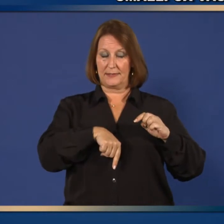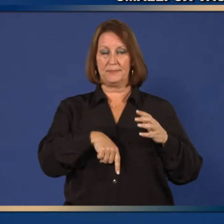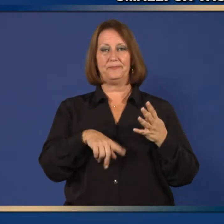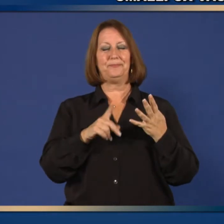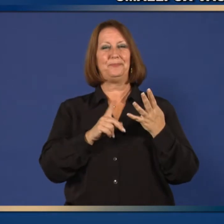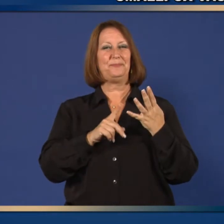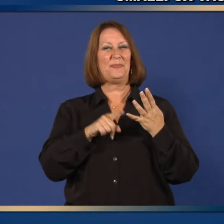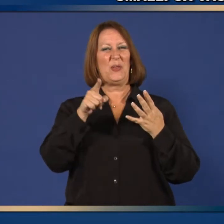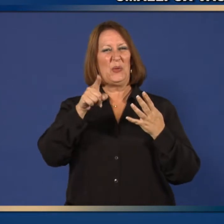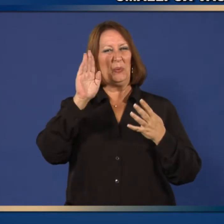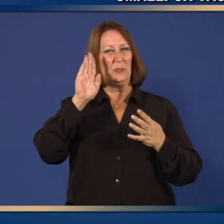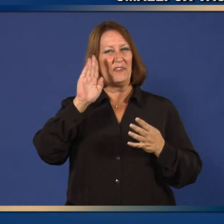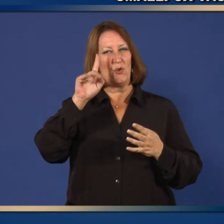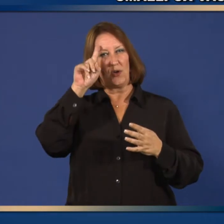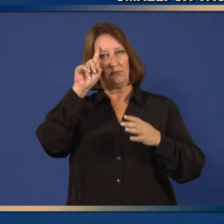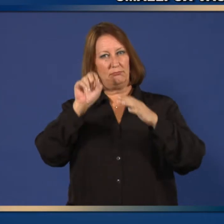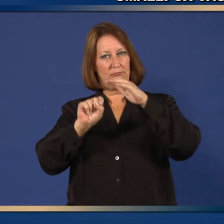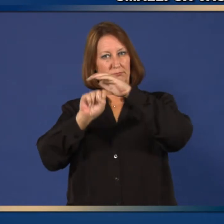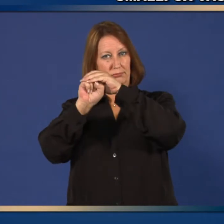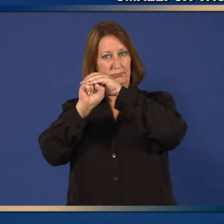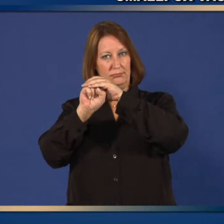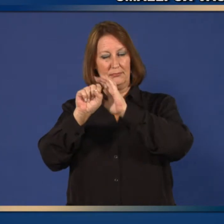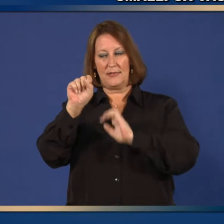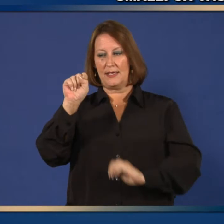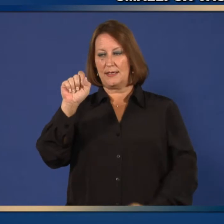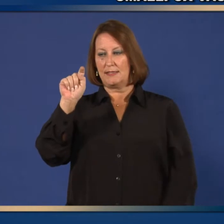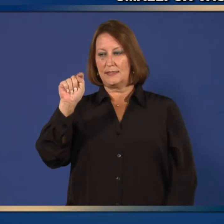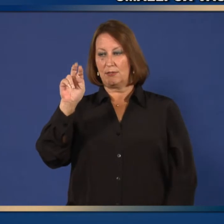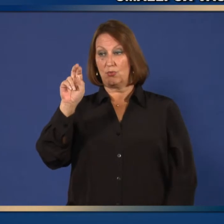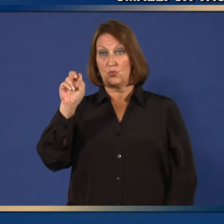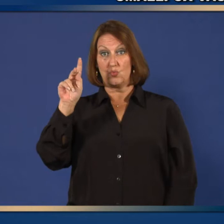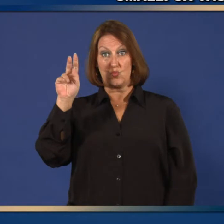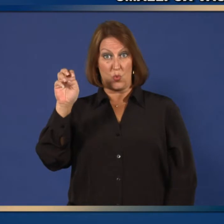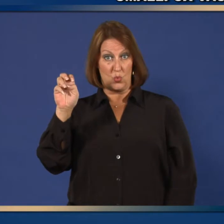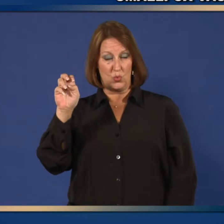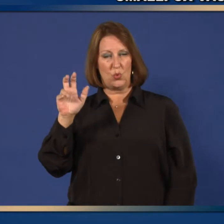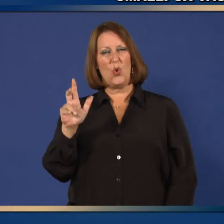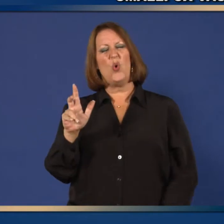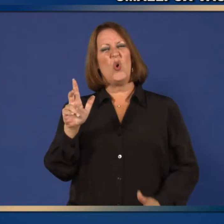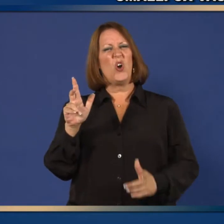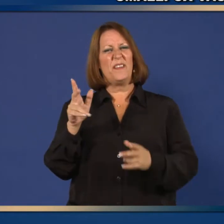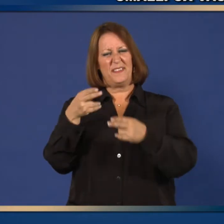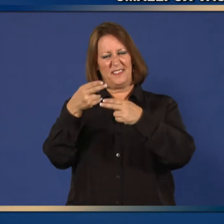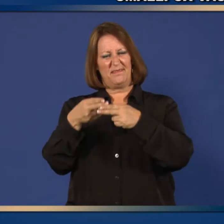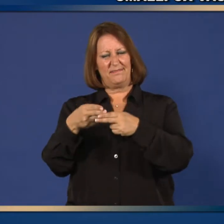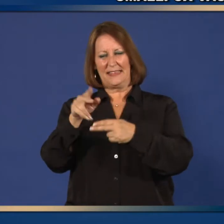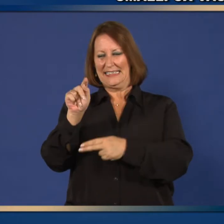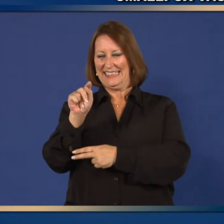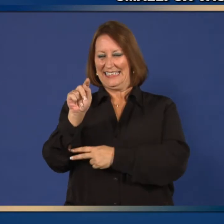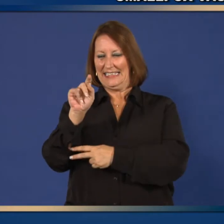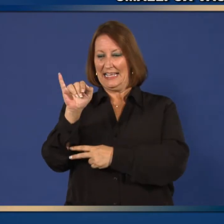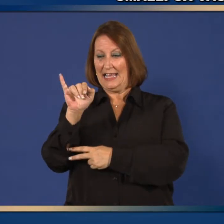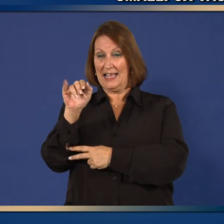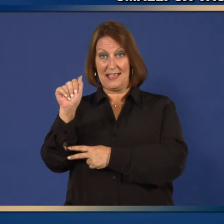Anyone who has a stroke or transient ischemic attack, which is a mini stroke